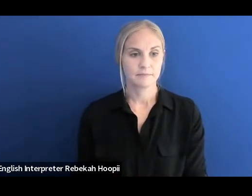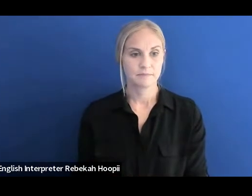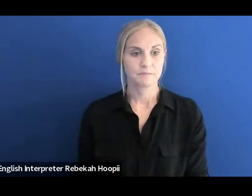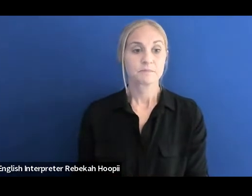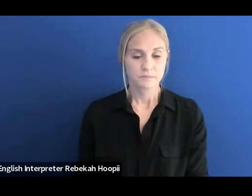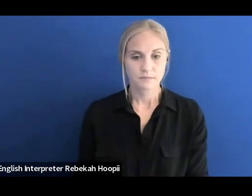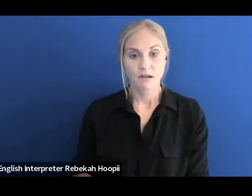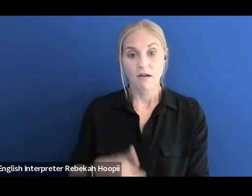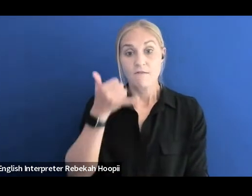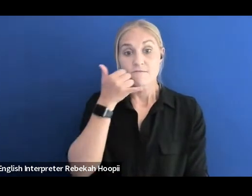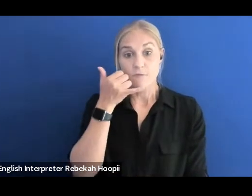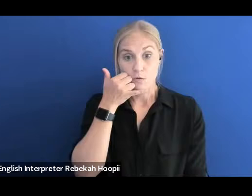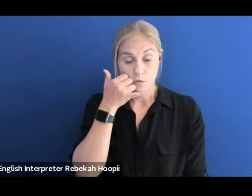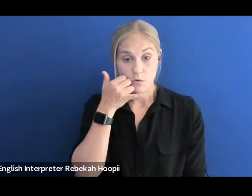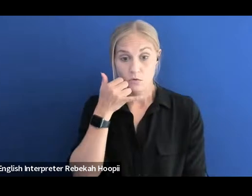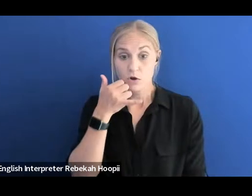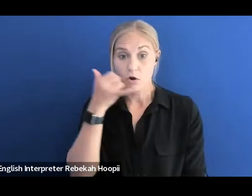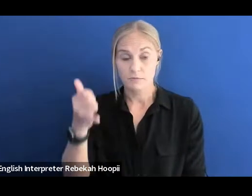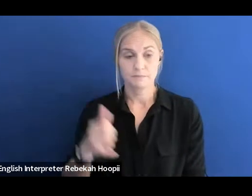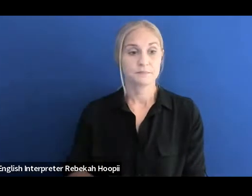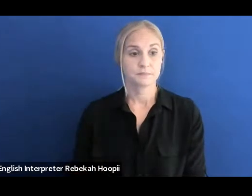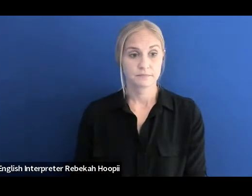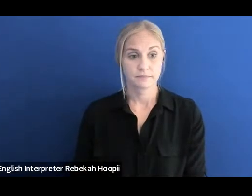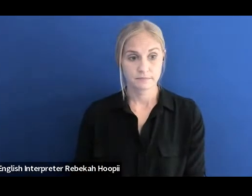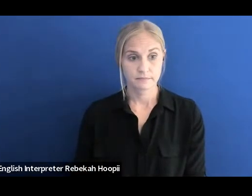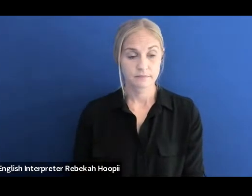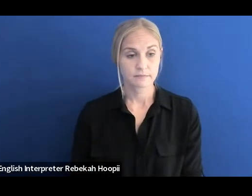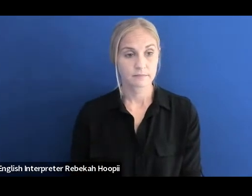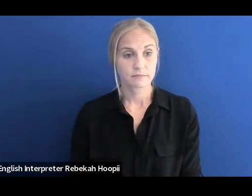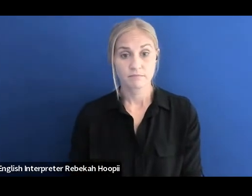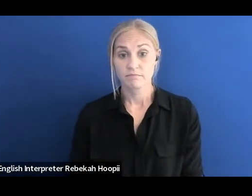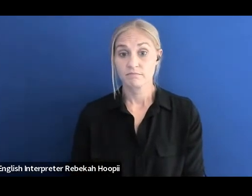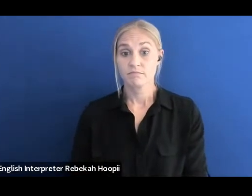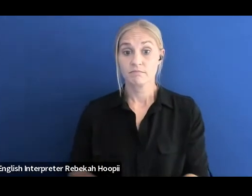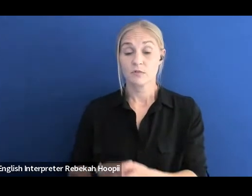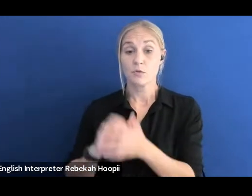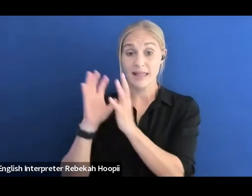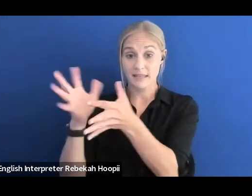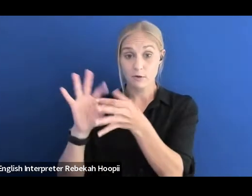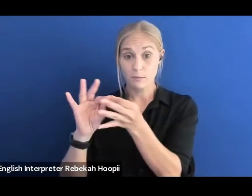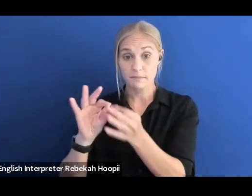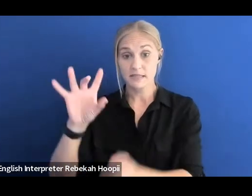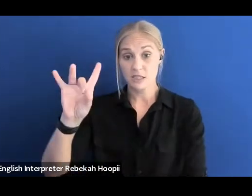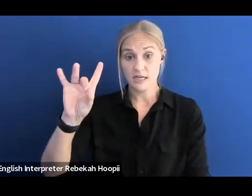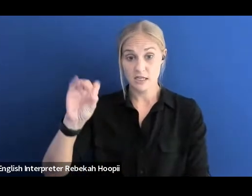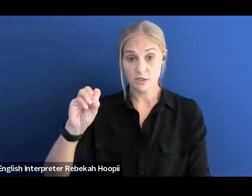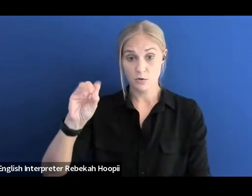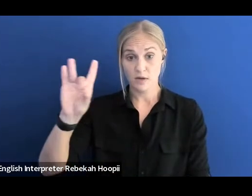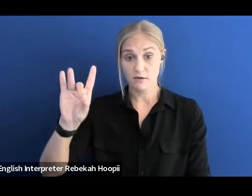So phone line's still open. Phone is, you can record your comments,